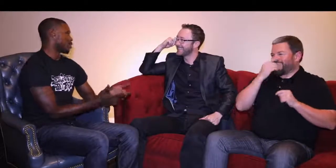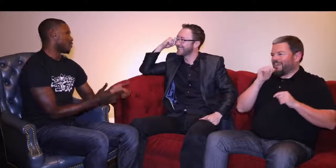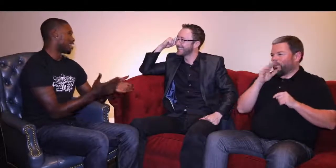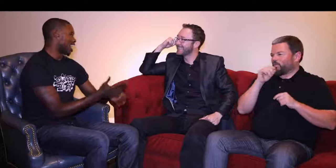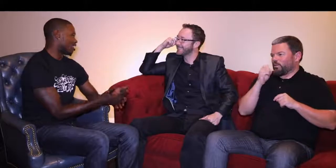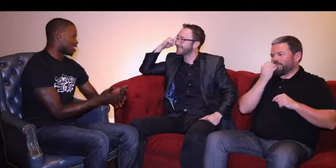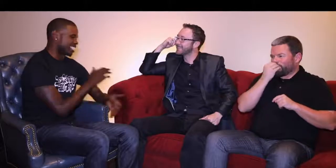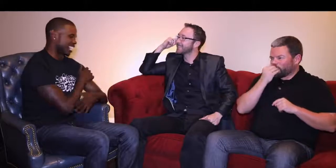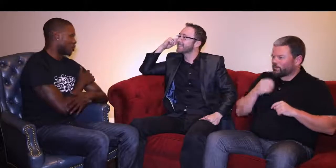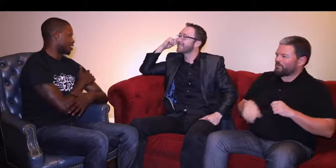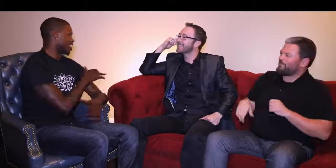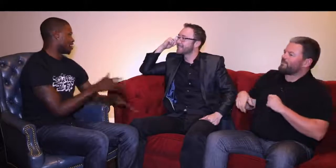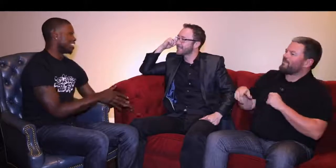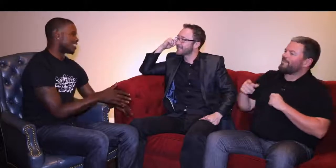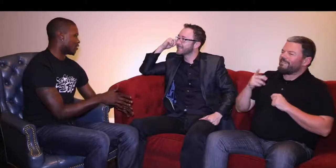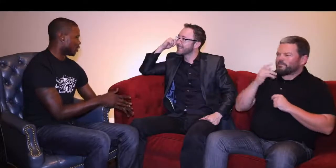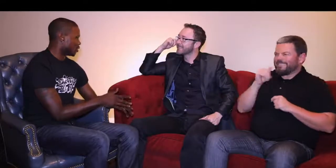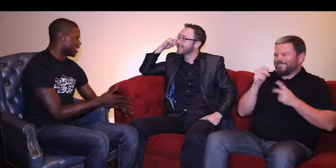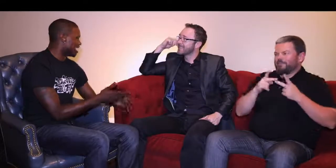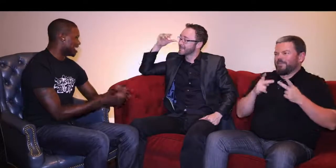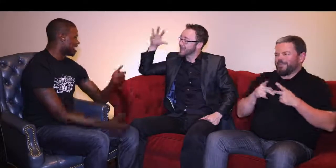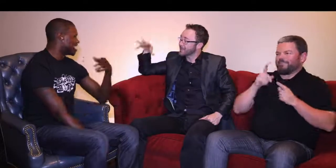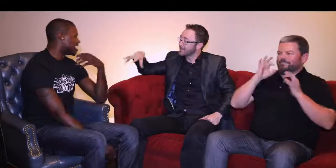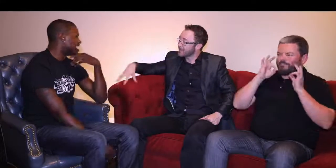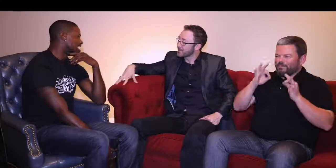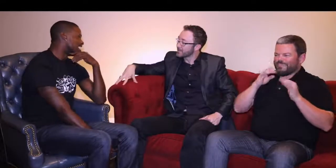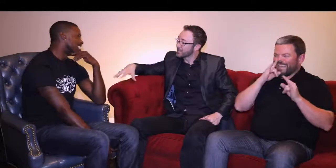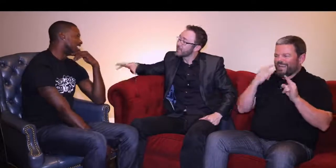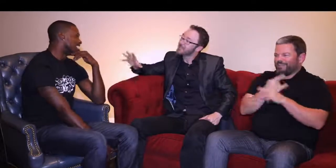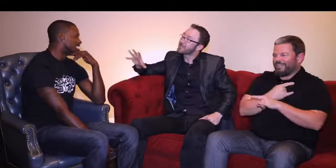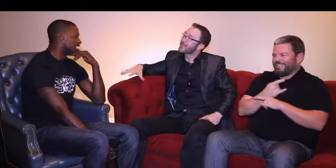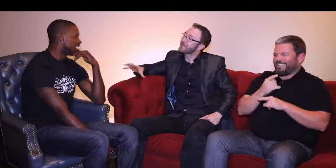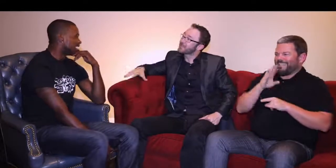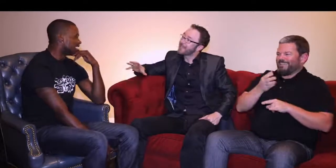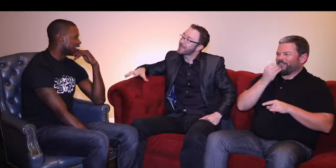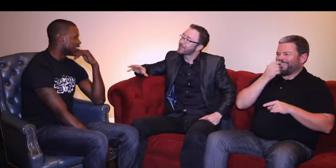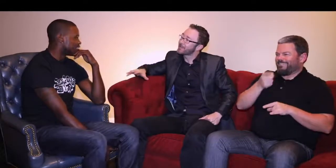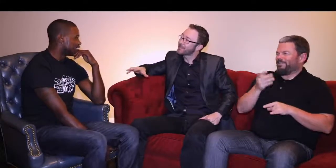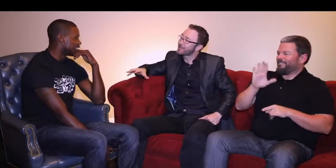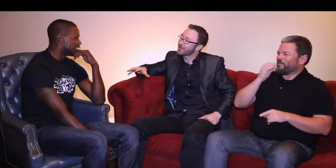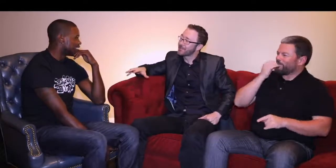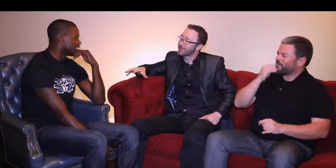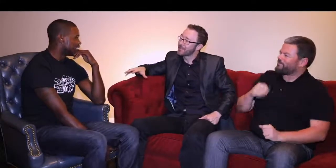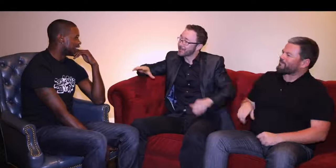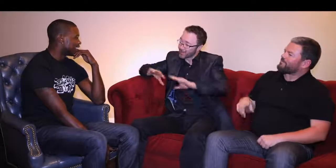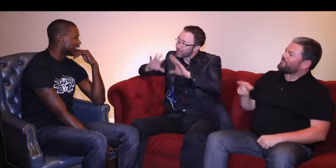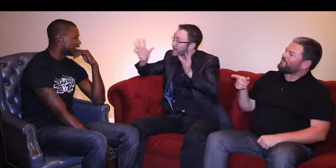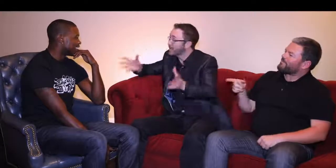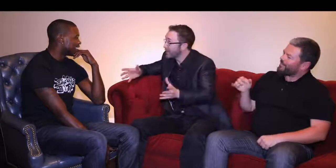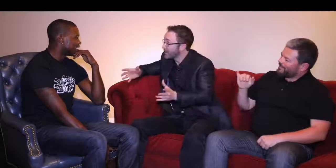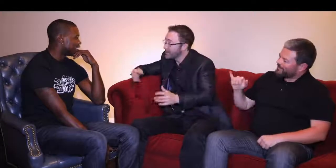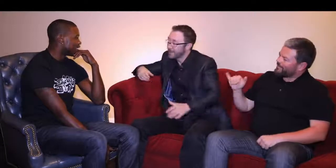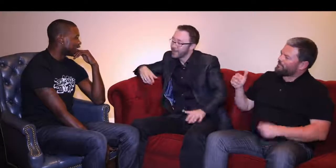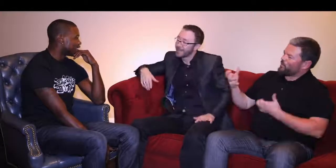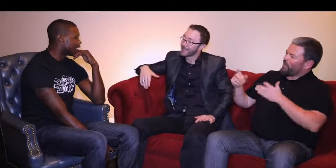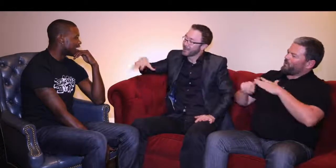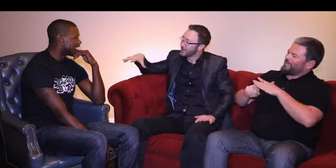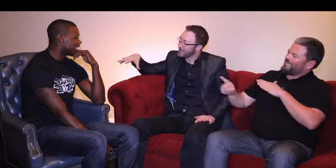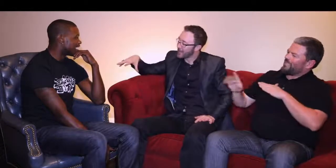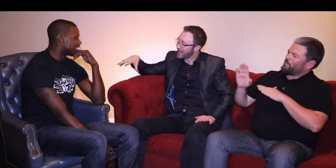perfect harmony, I would never eat the food. So, to escape the lactose intolerant environment, you decided